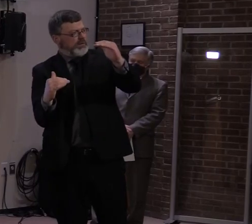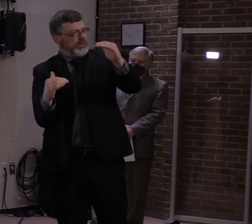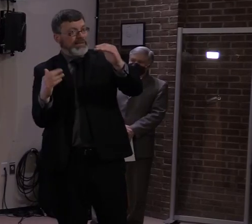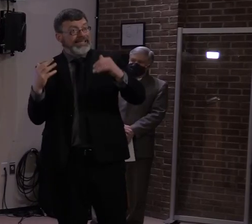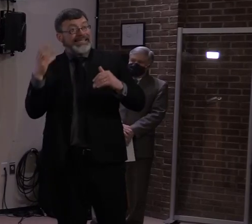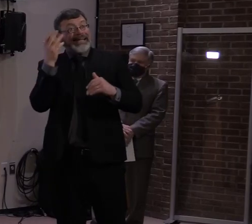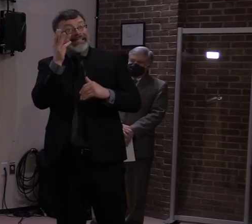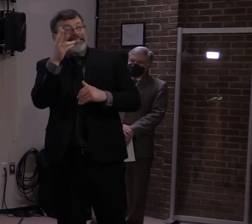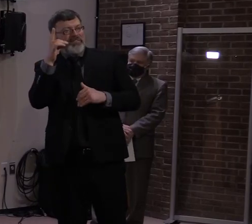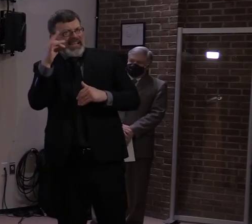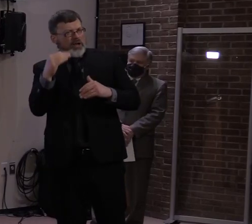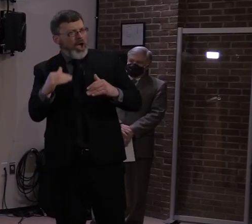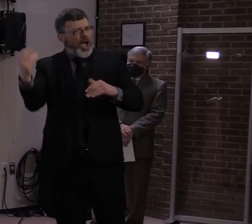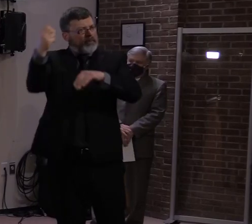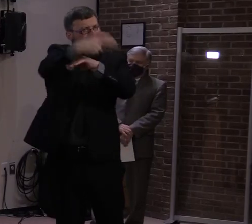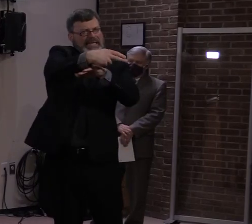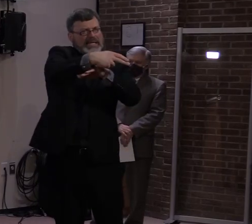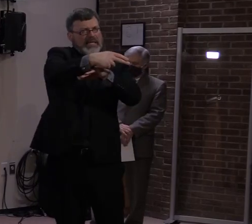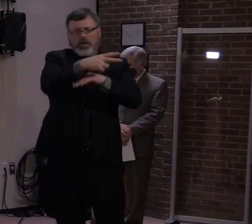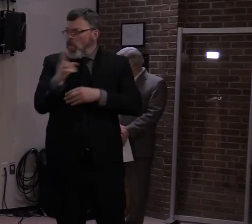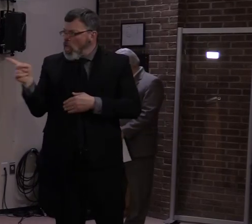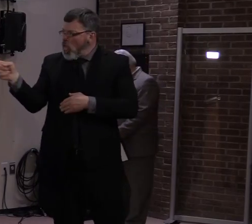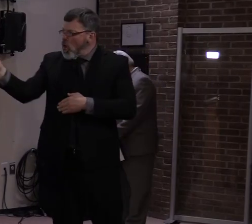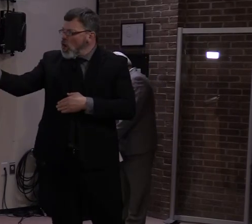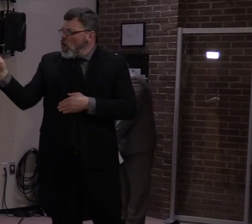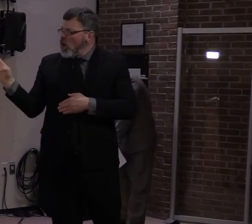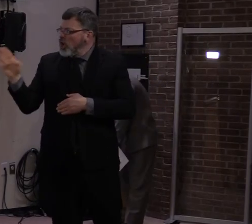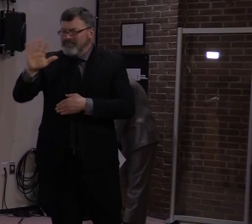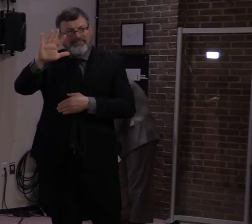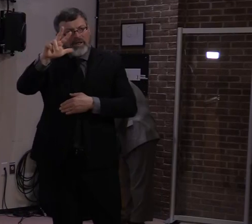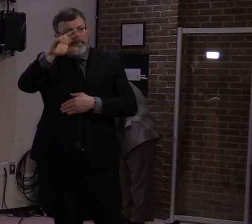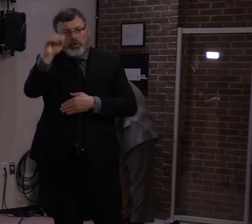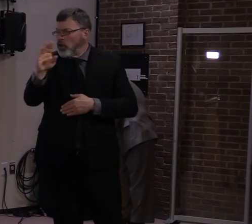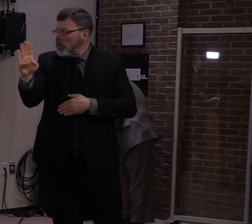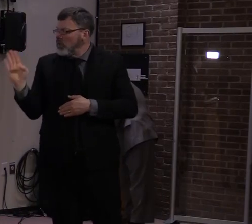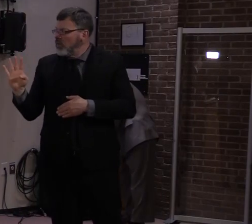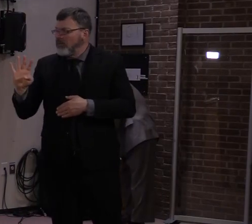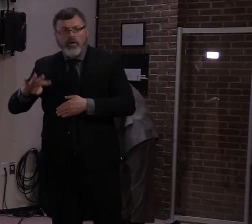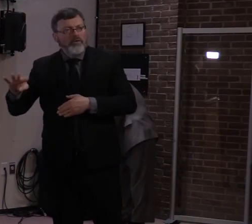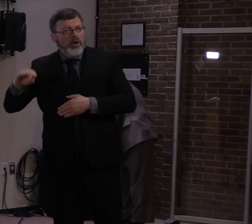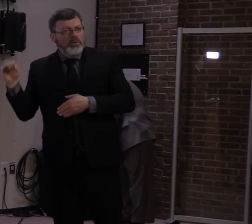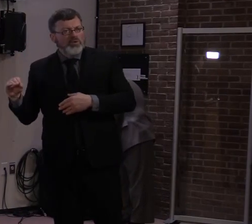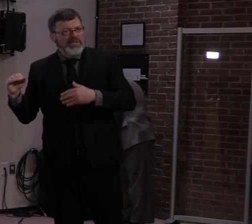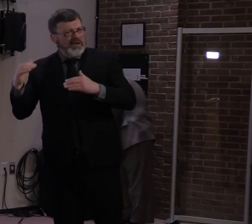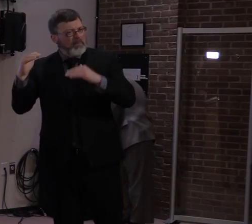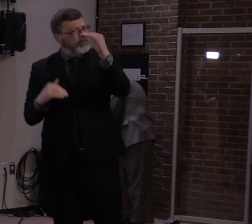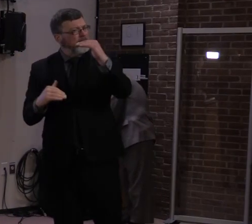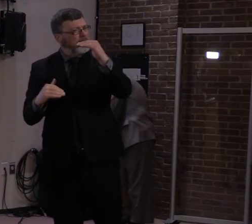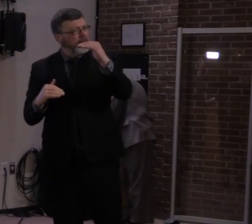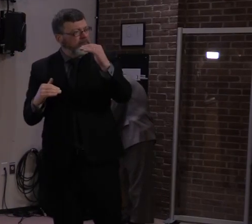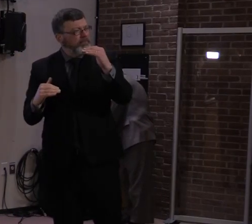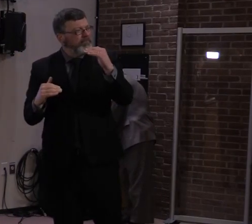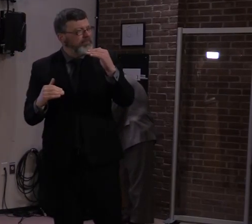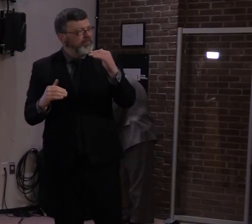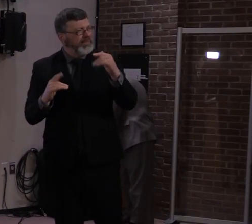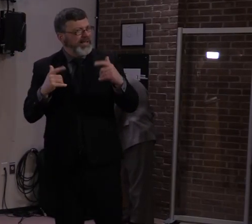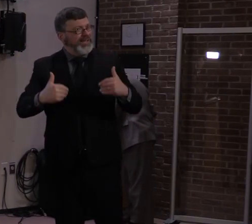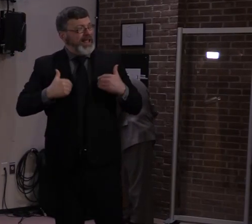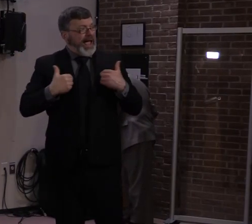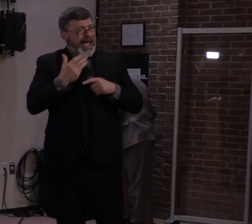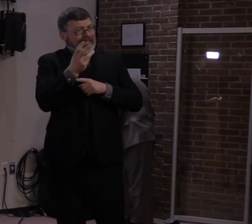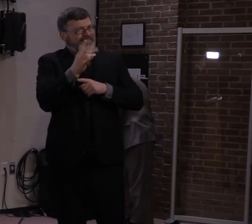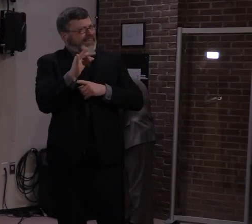remarkable that they're doing the right thing. The 18 to 29 year-olds are the problem, from my